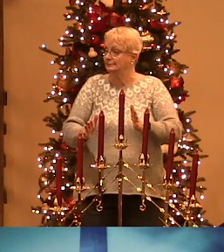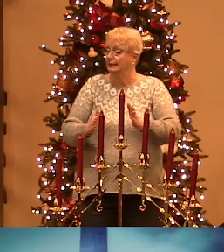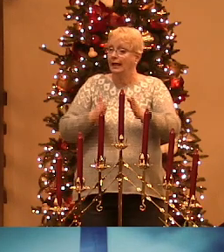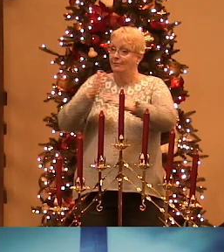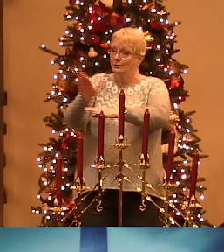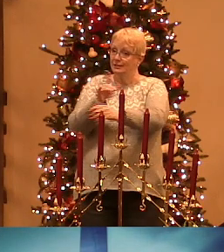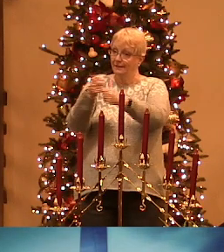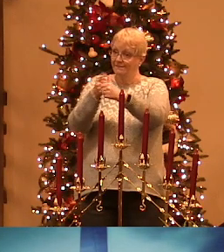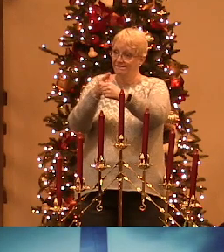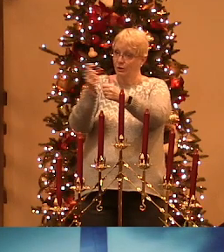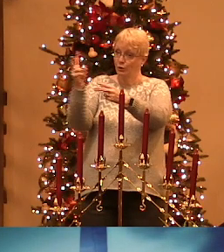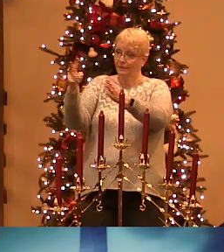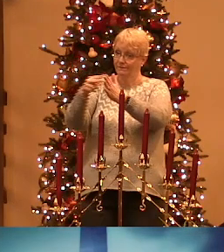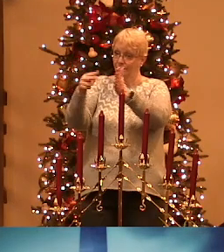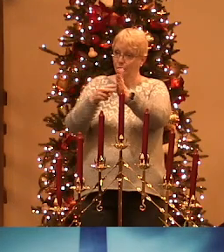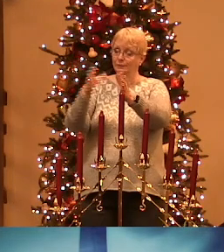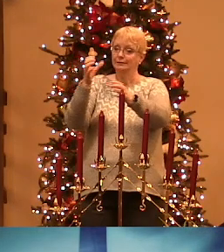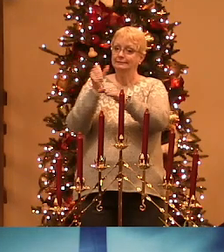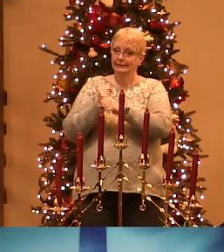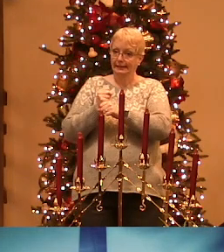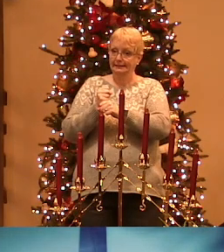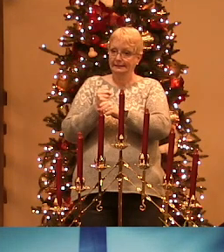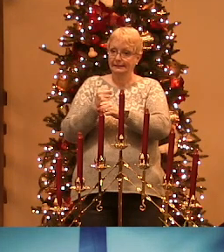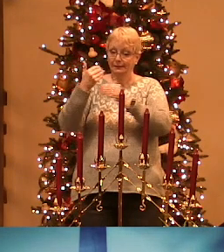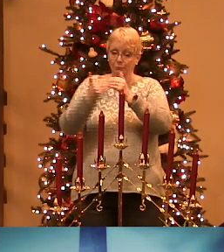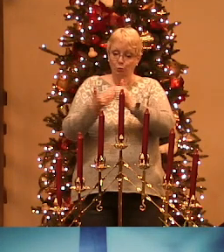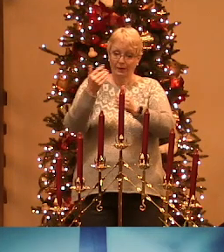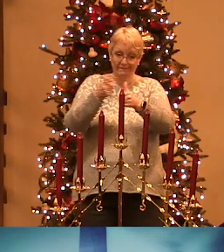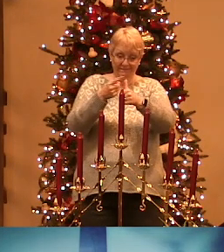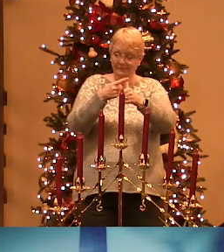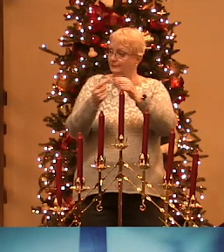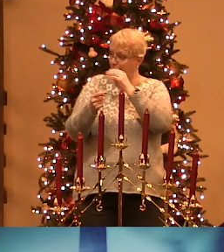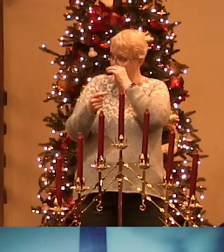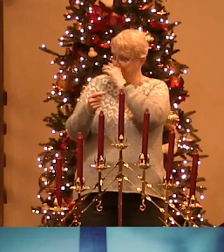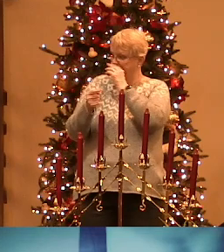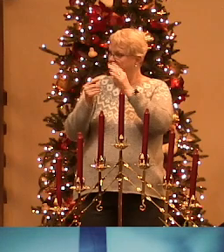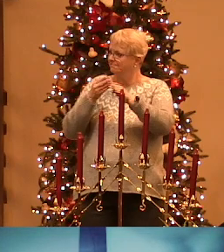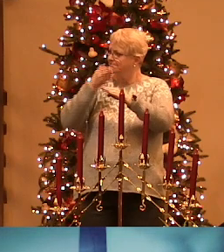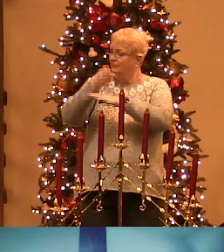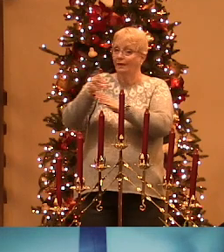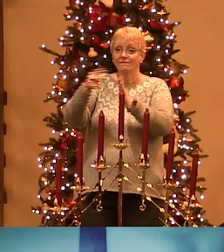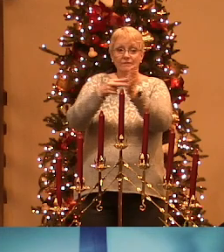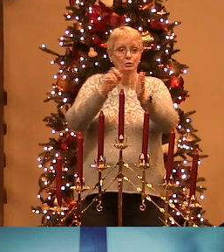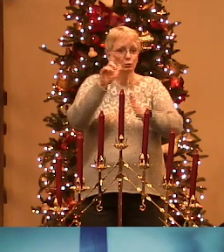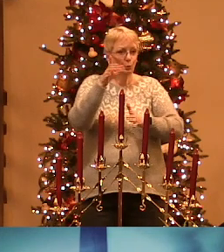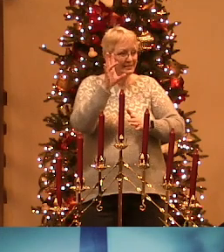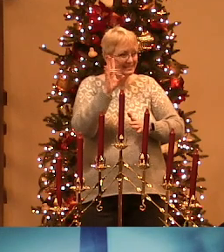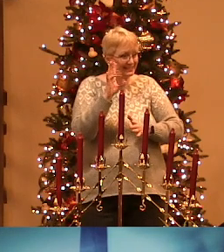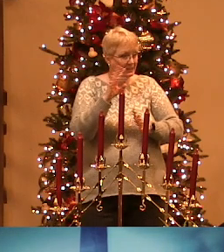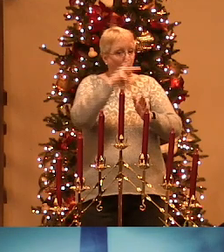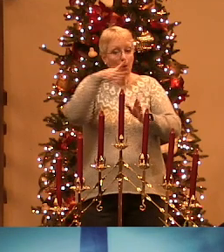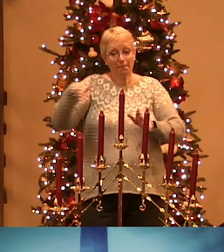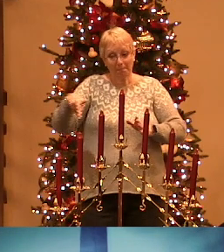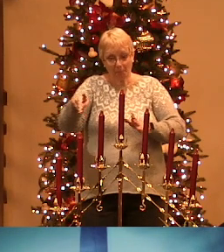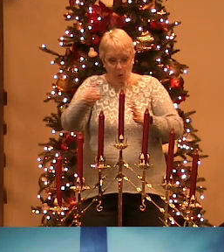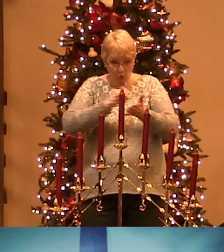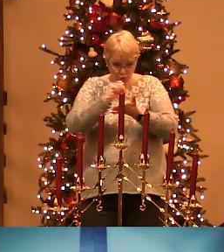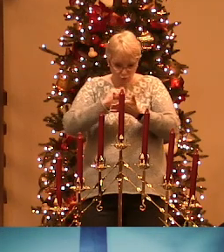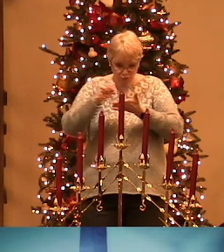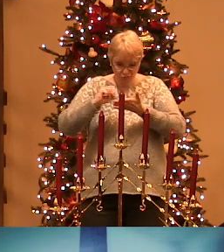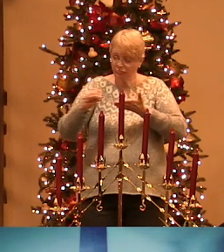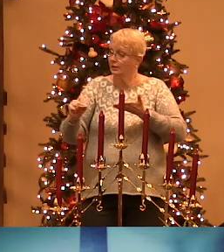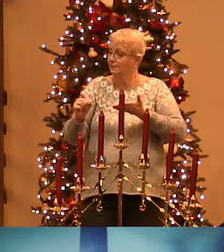sing the first verse, we'll take communion. But, you know, after that, in verse 27, Paul writes about those who have